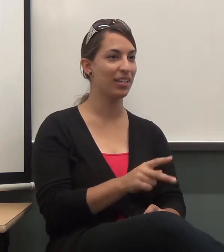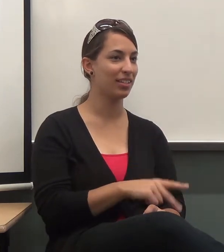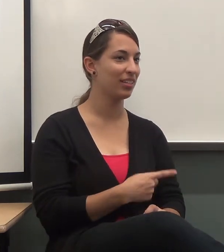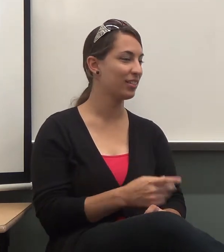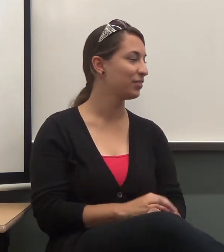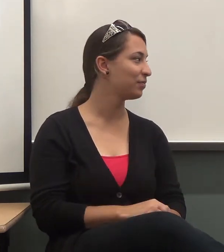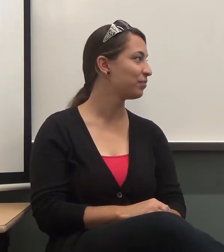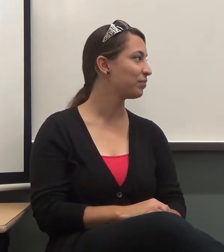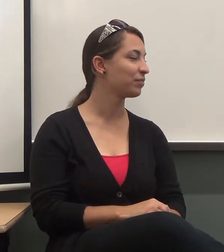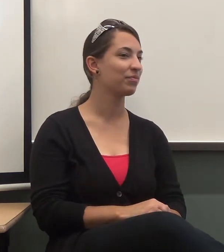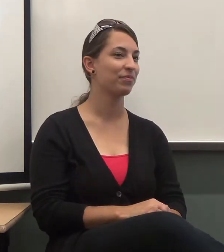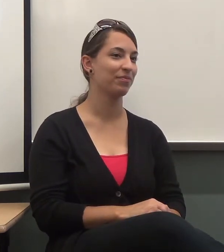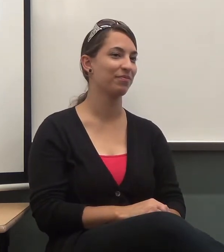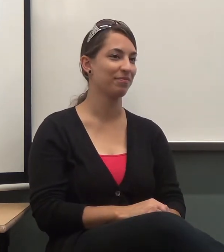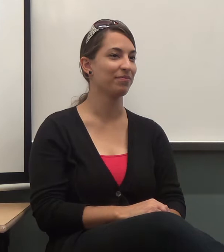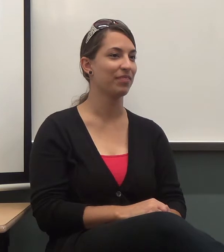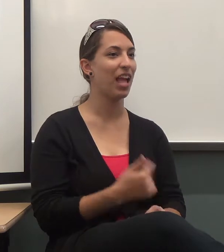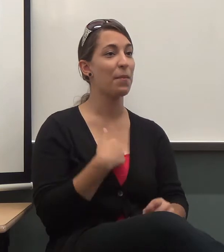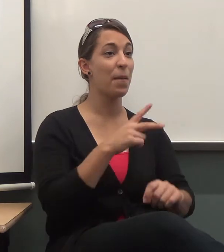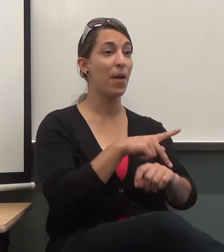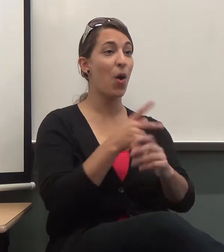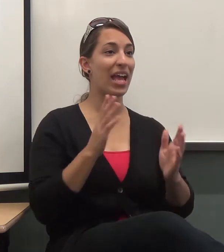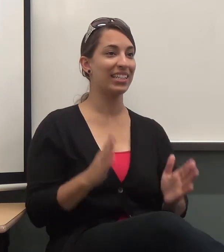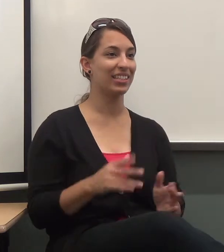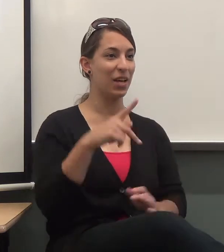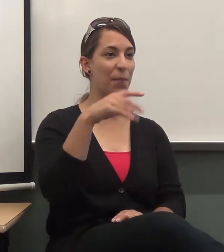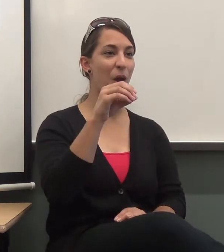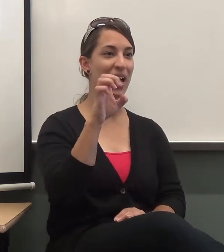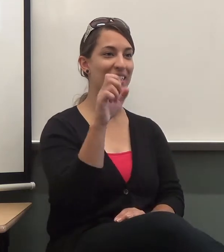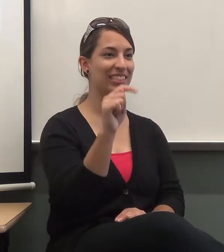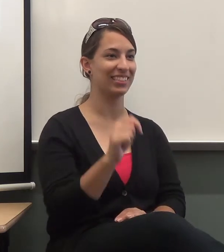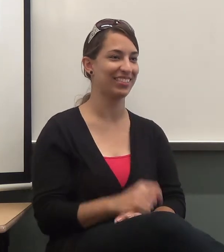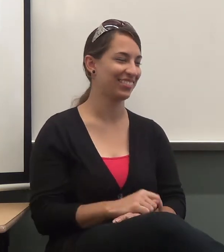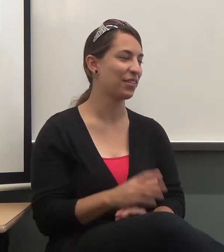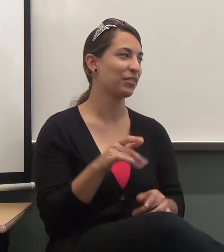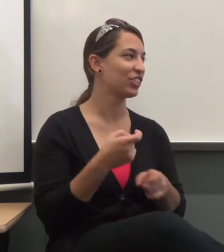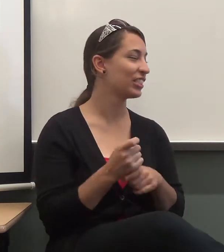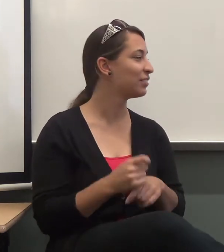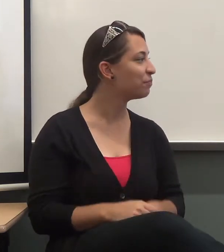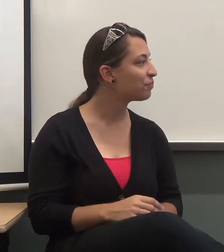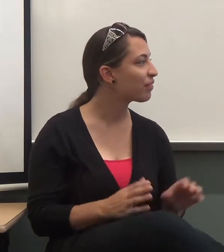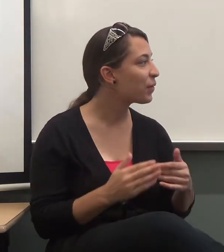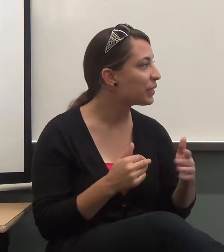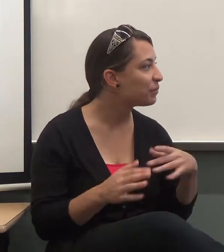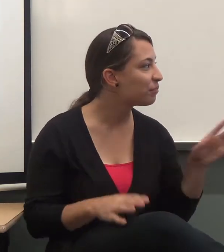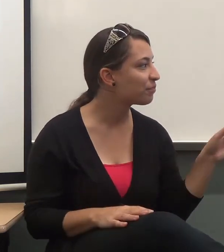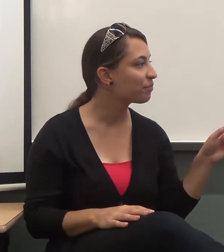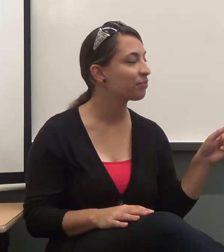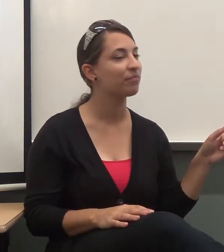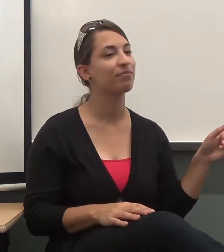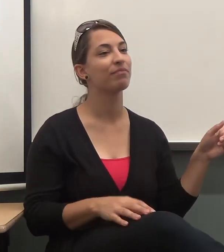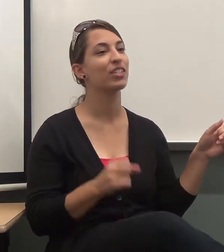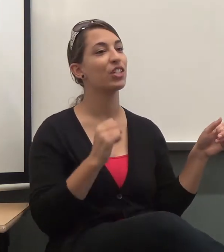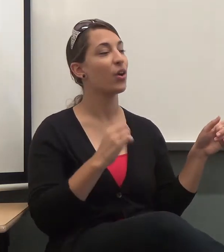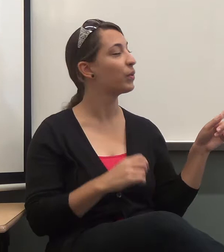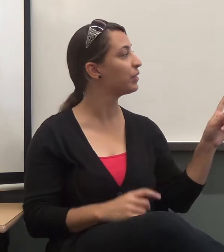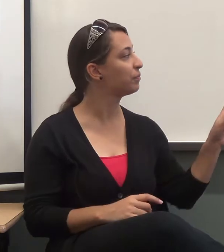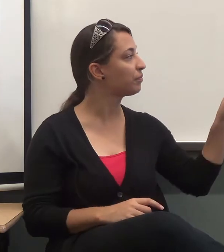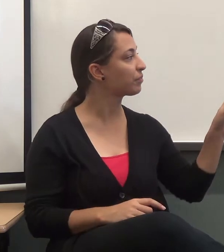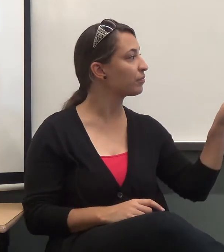Comma is a pause between clauses, okay? Dependent and independent. So this up here shows our rules